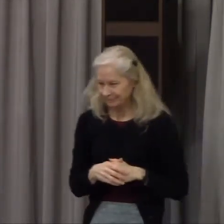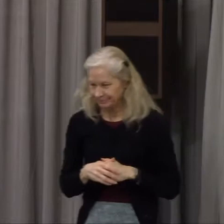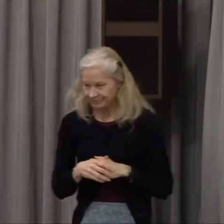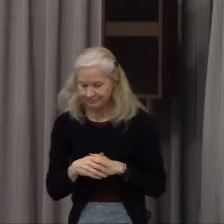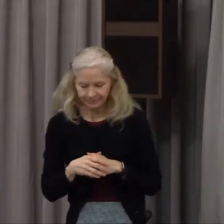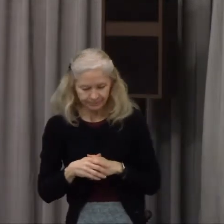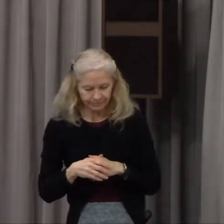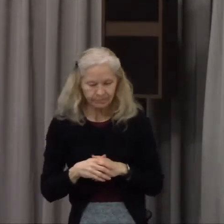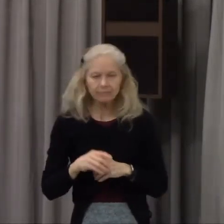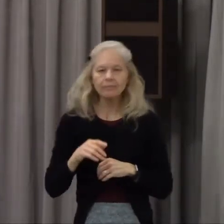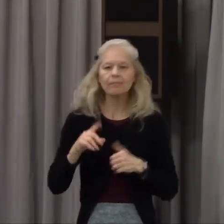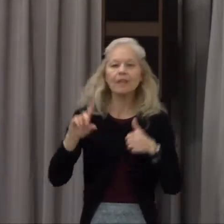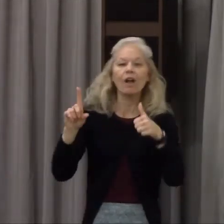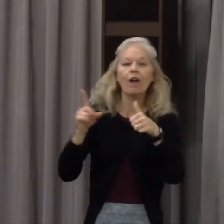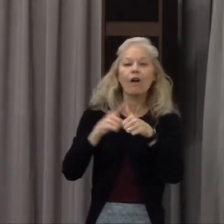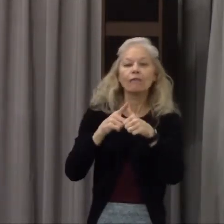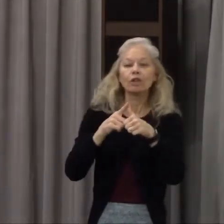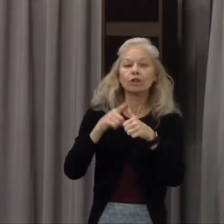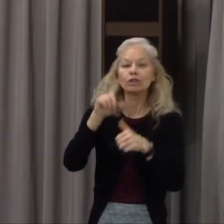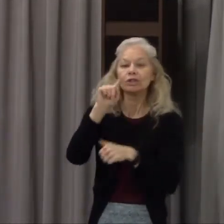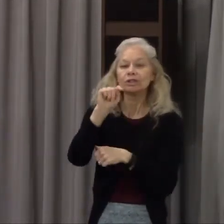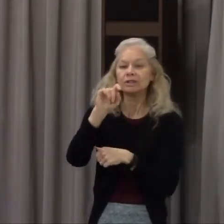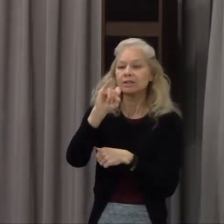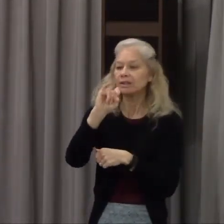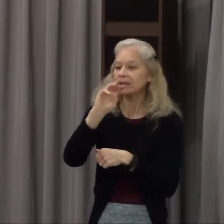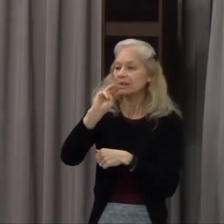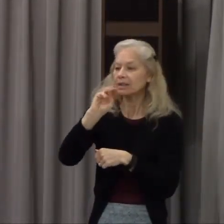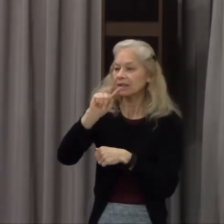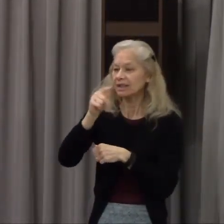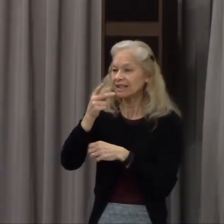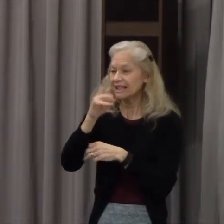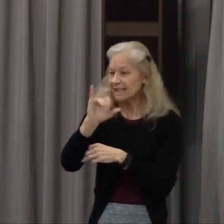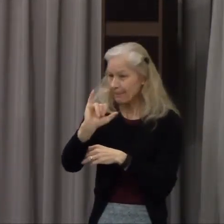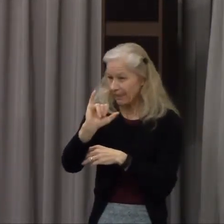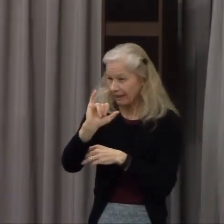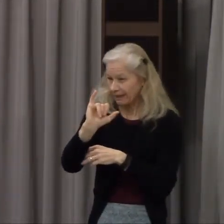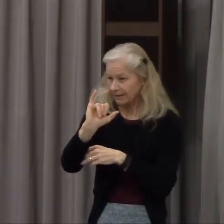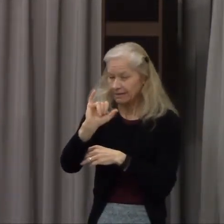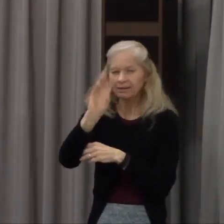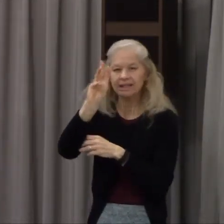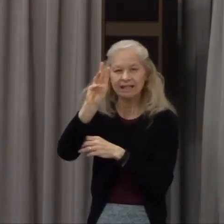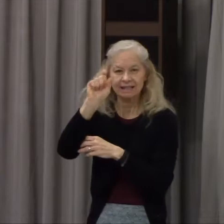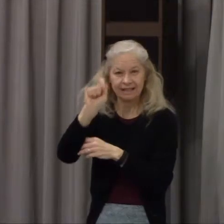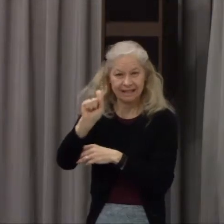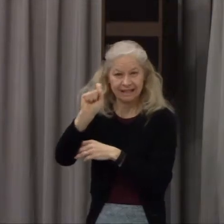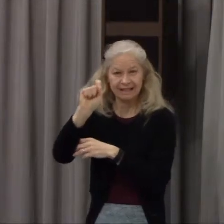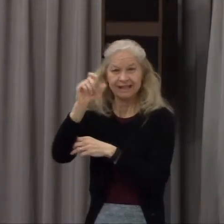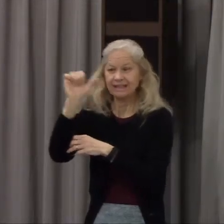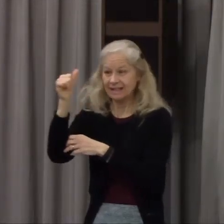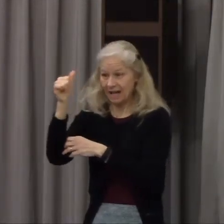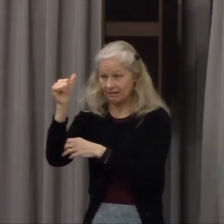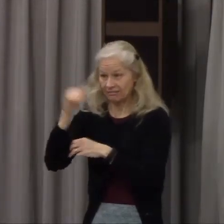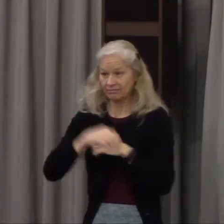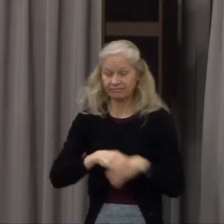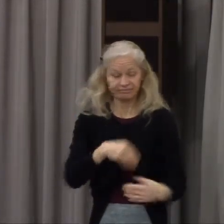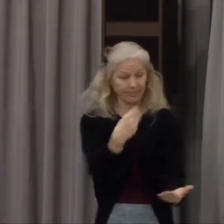For the love of money is the root of all evil. But shall some covet it after they have erred from the faith and